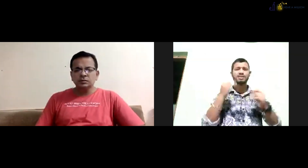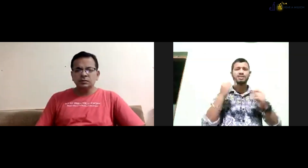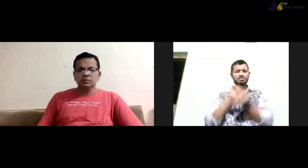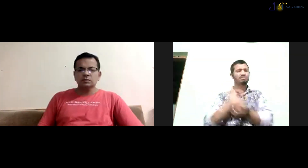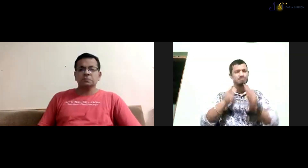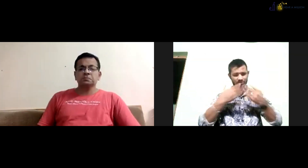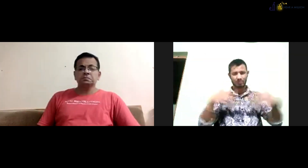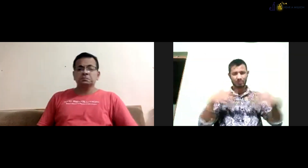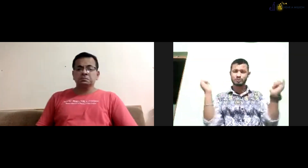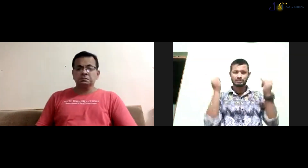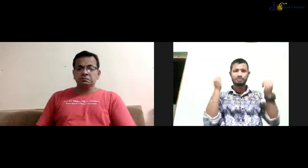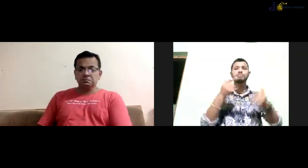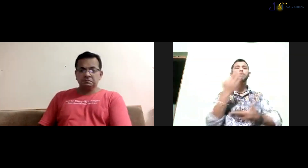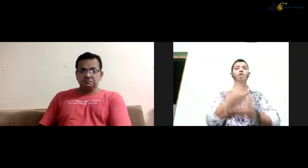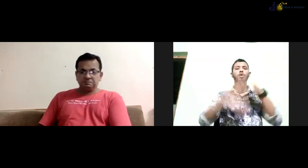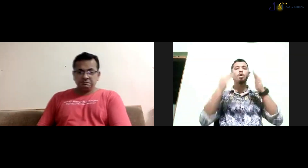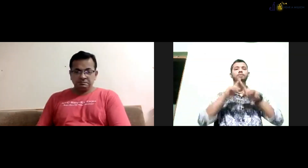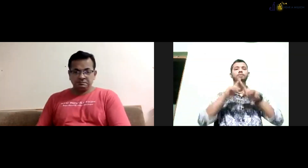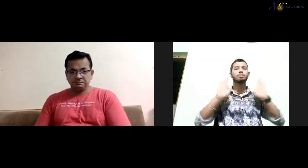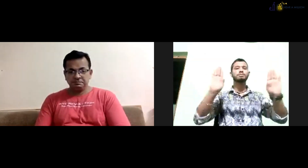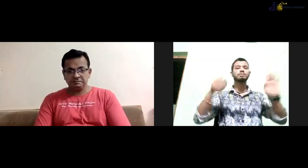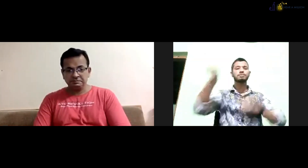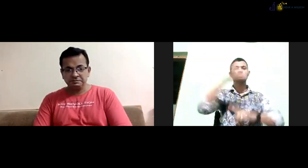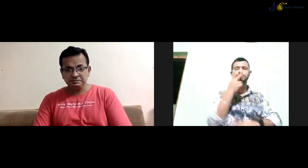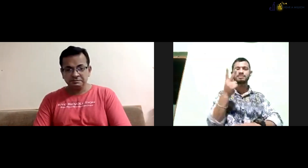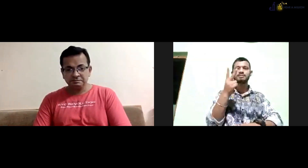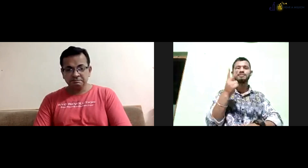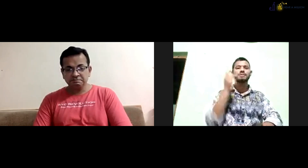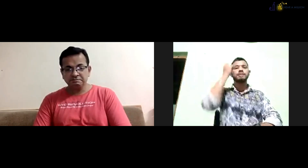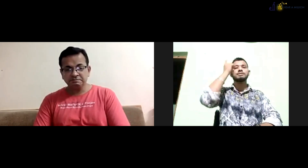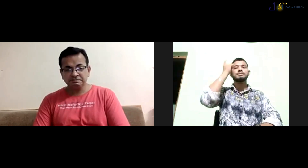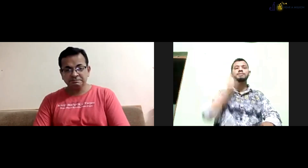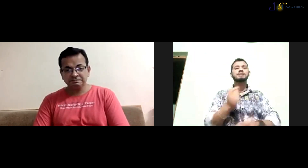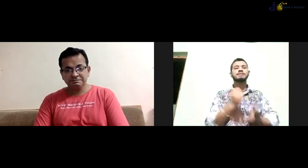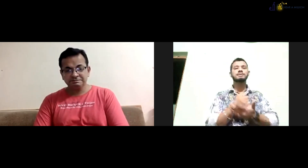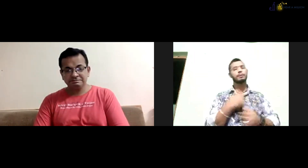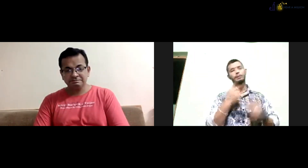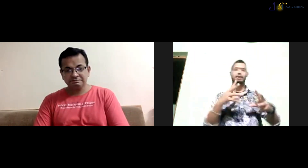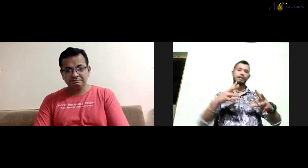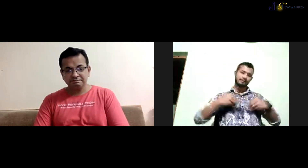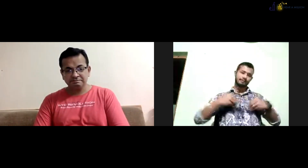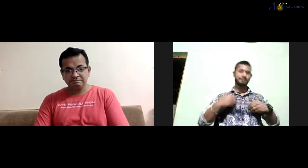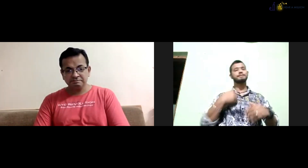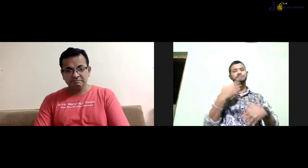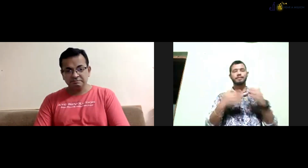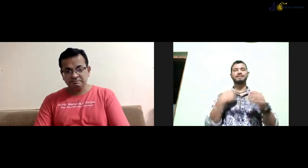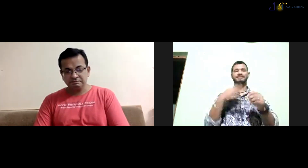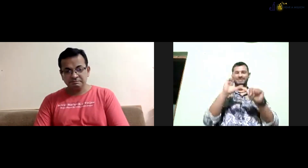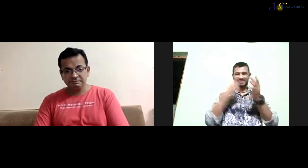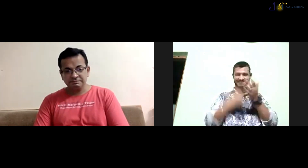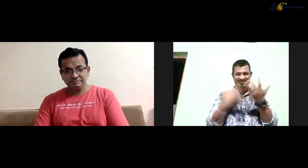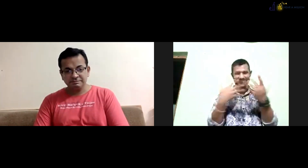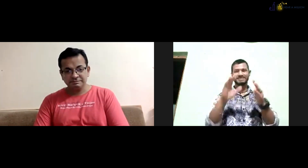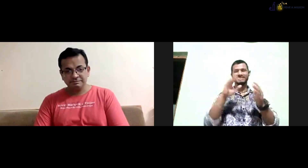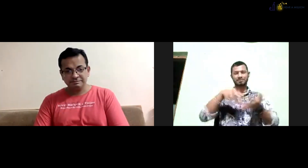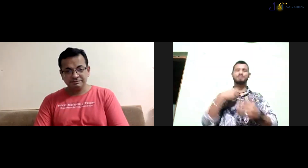home, you don't need to go out. But people would say, no, you should go out, but you have to show your disability as well, so people might get